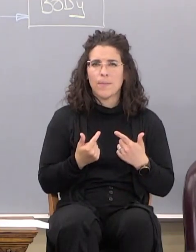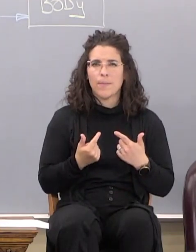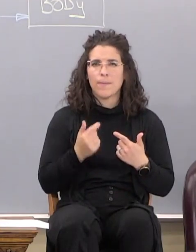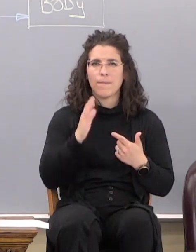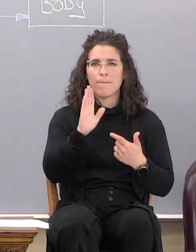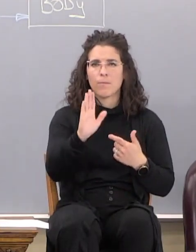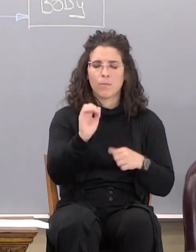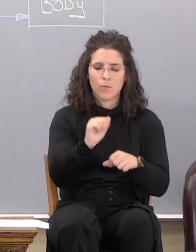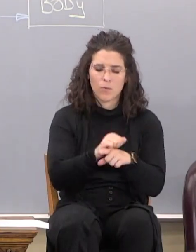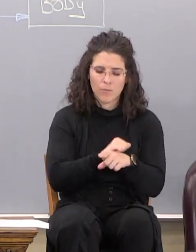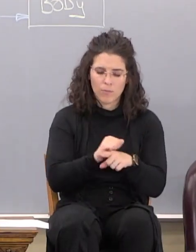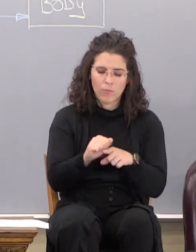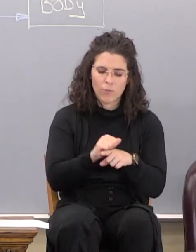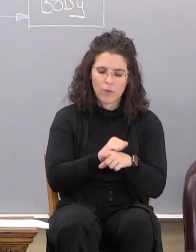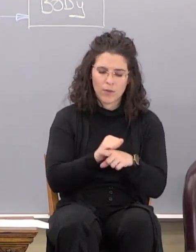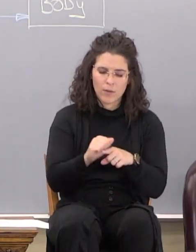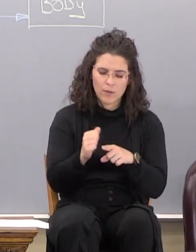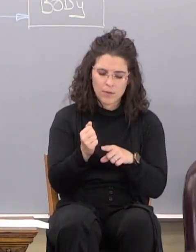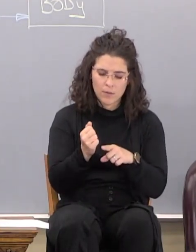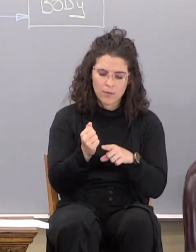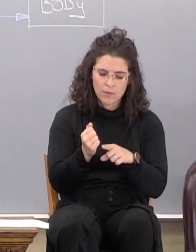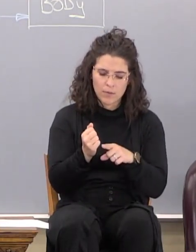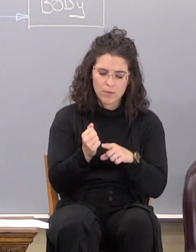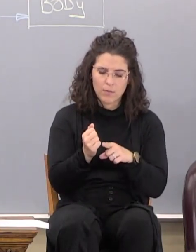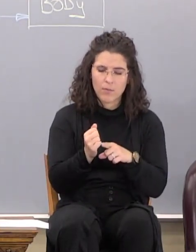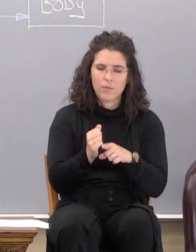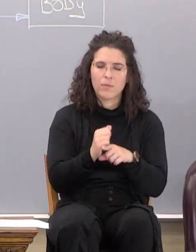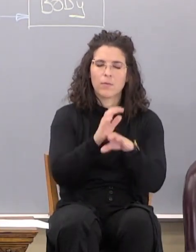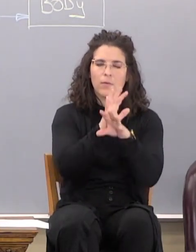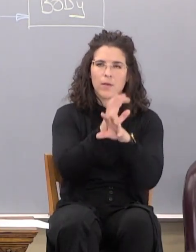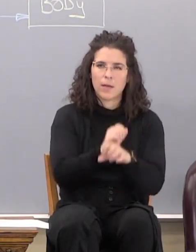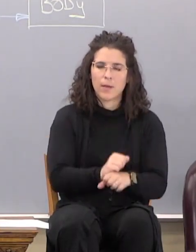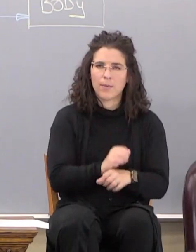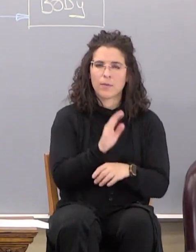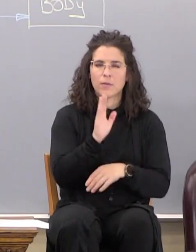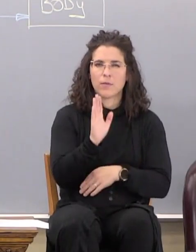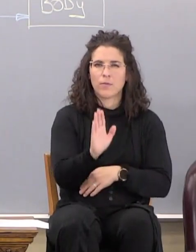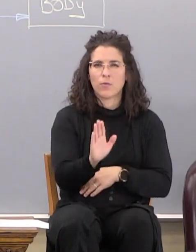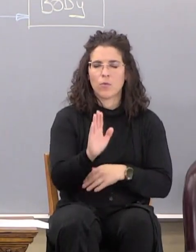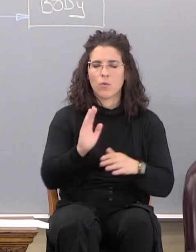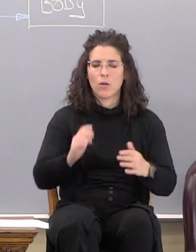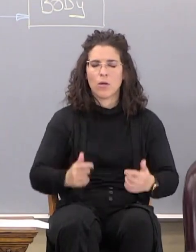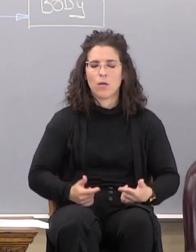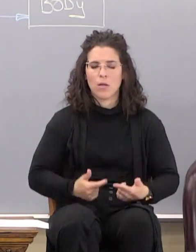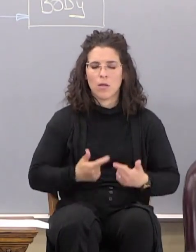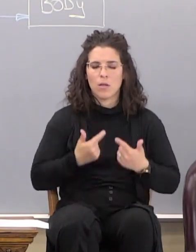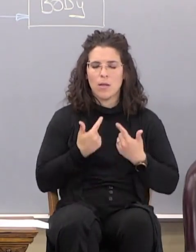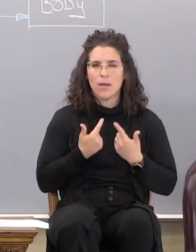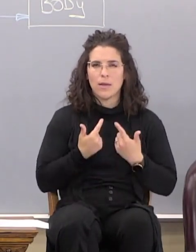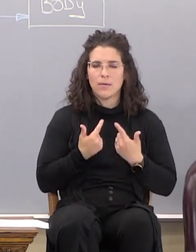your practice, the habits of your life